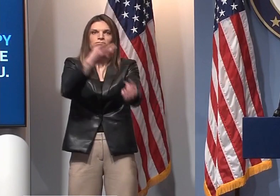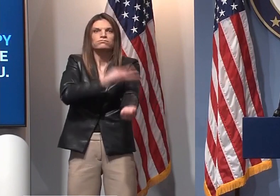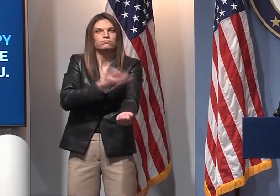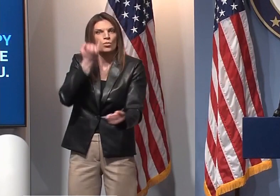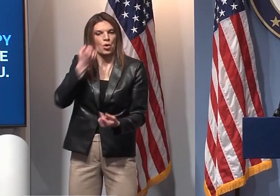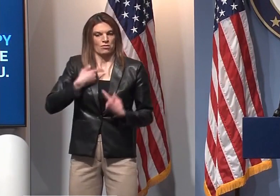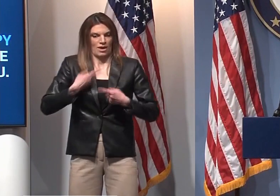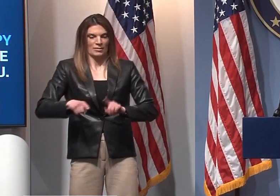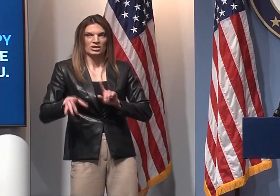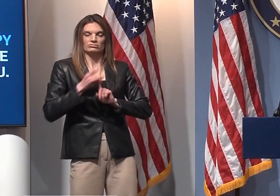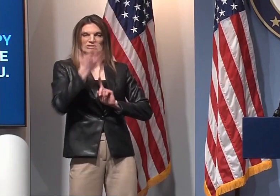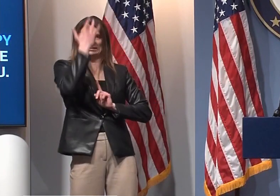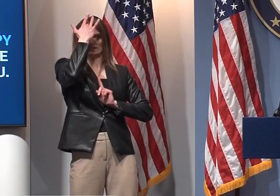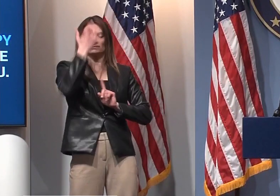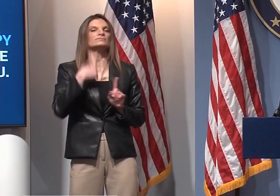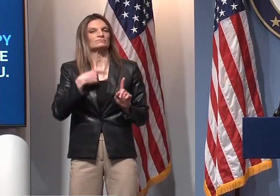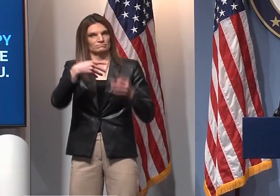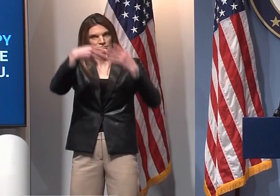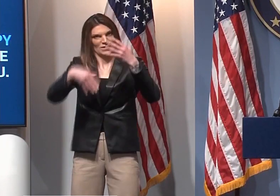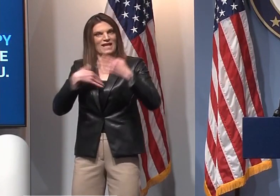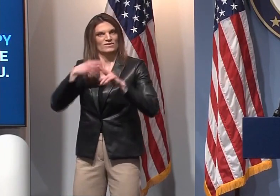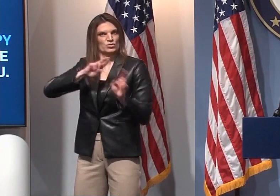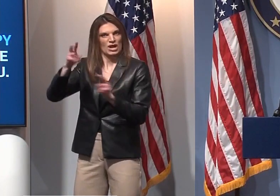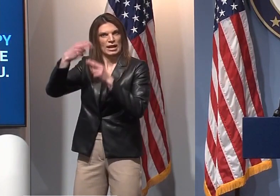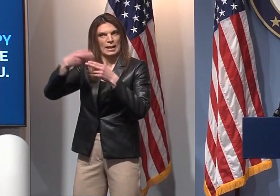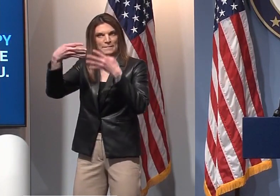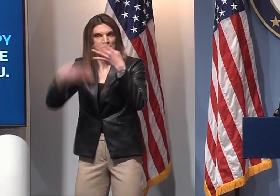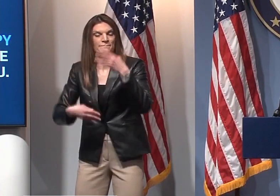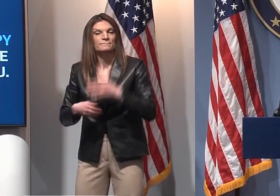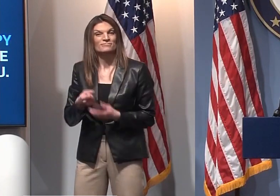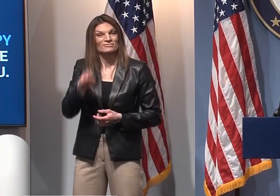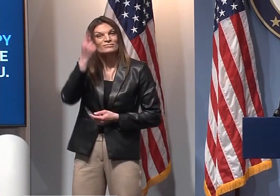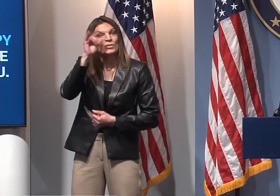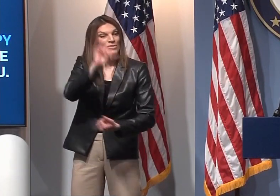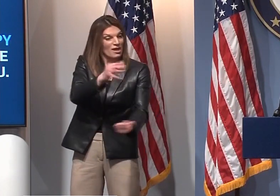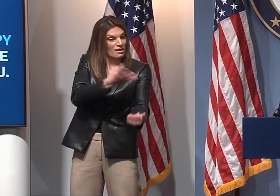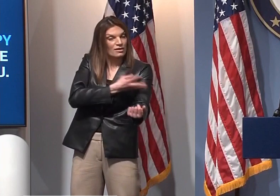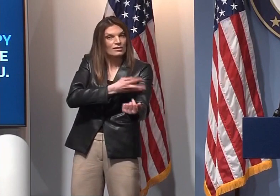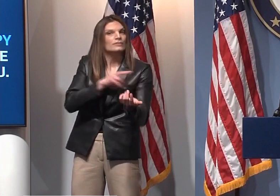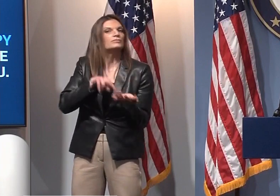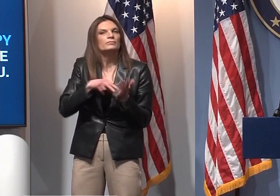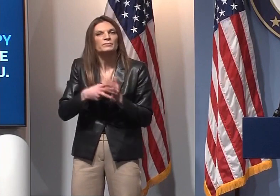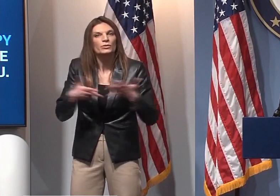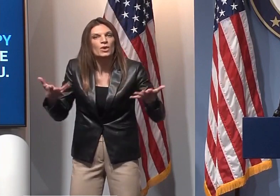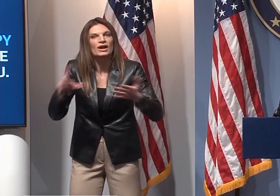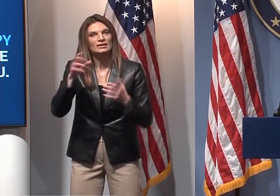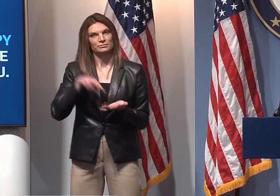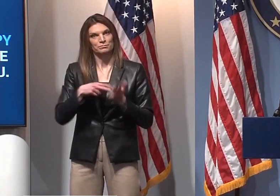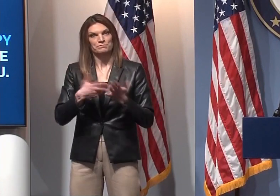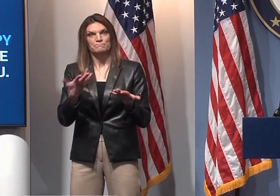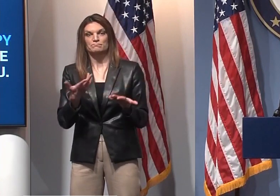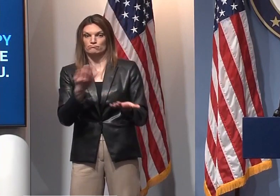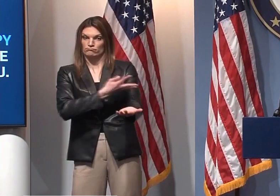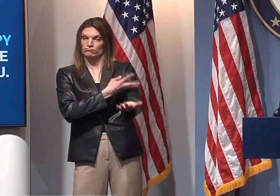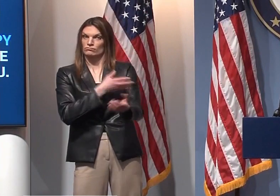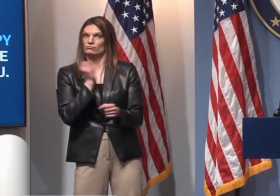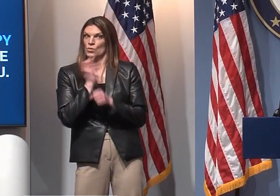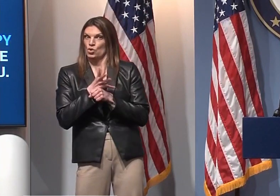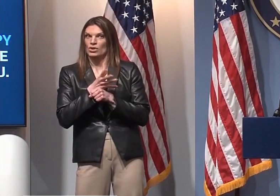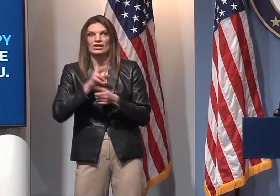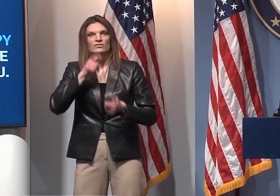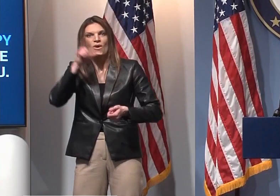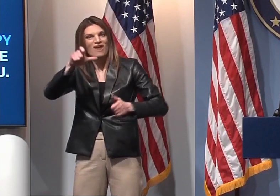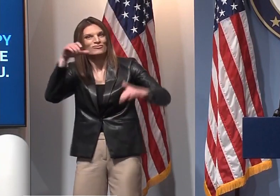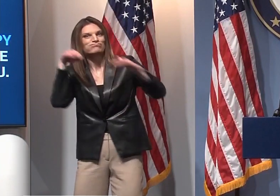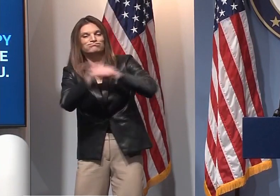and Eli Lilly could keep you out of the hospital and save your life. And drugs like remdesivir can limit the number of